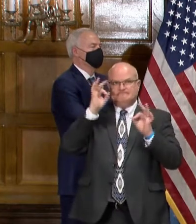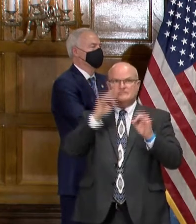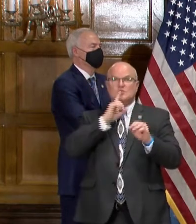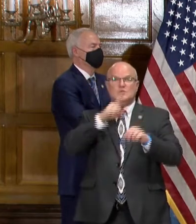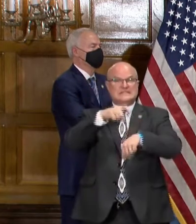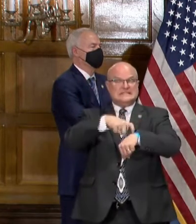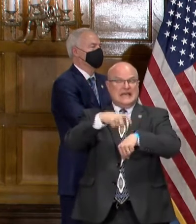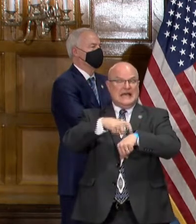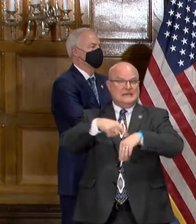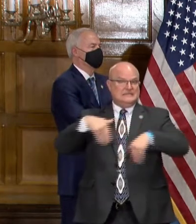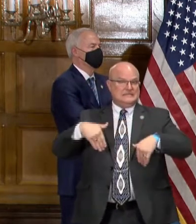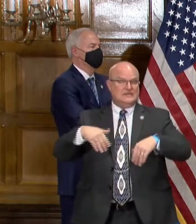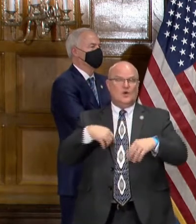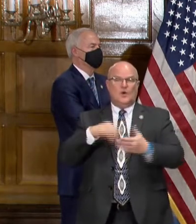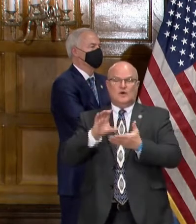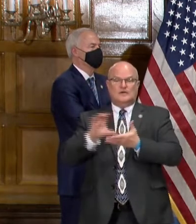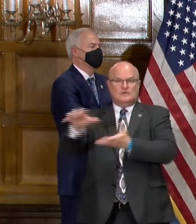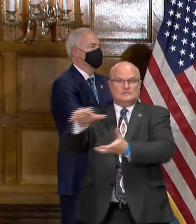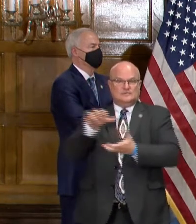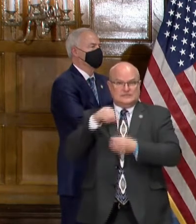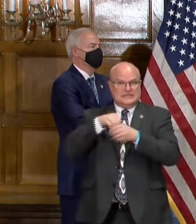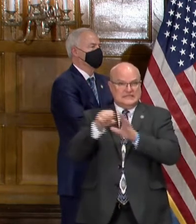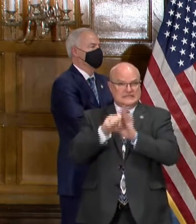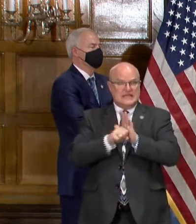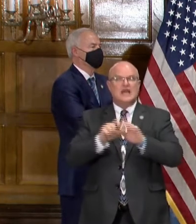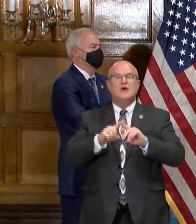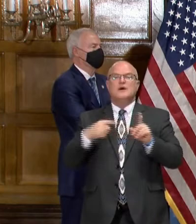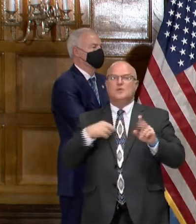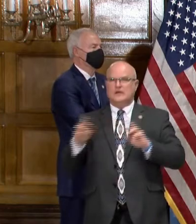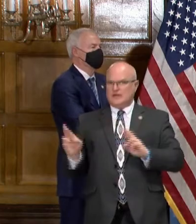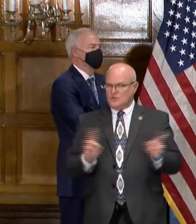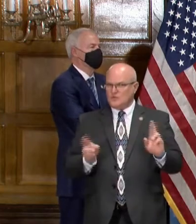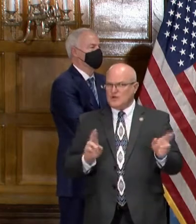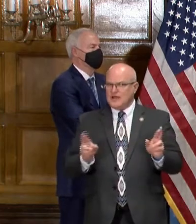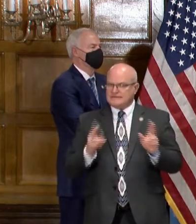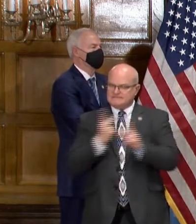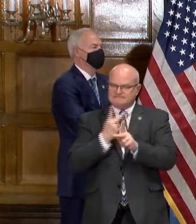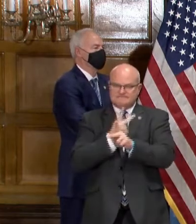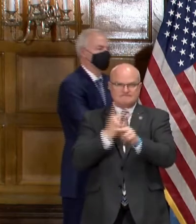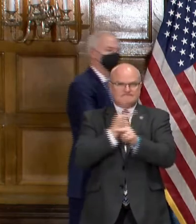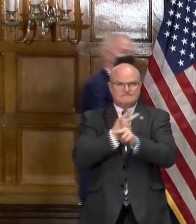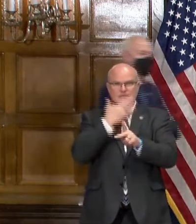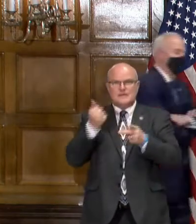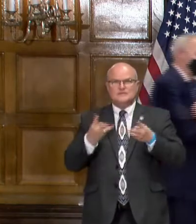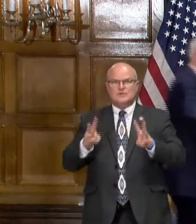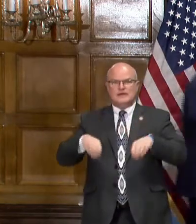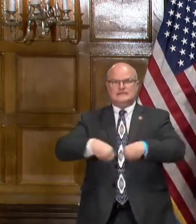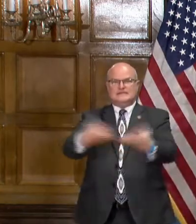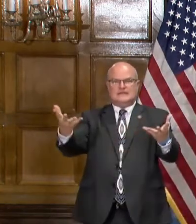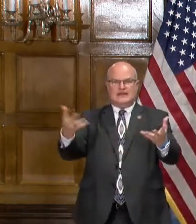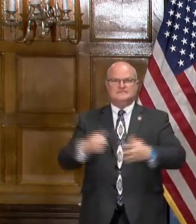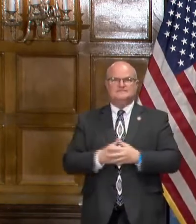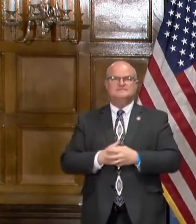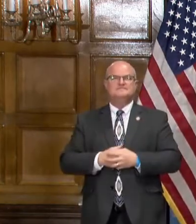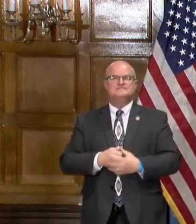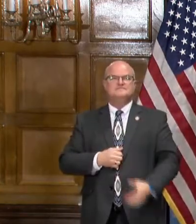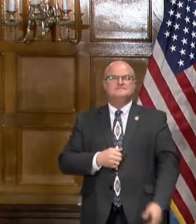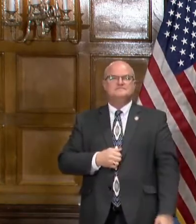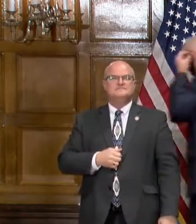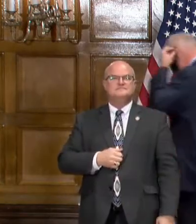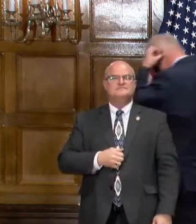real timing on that or the allocation coming into the state, but we're preparing for that and figuring out how best to deploy that. Sir? Thank